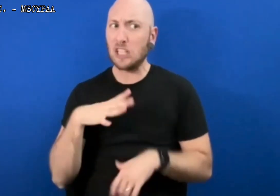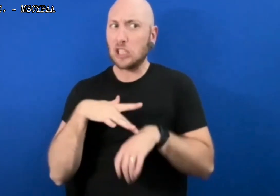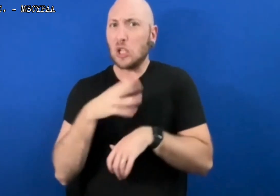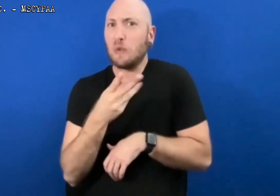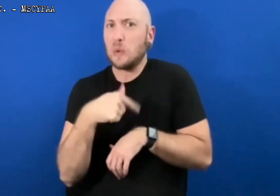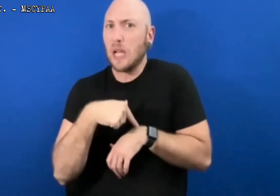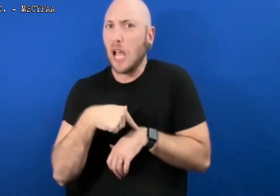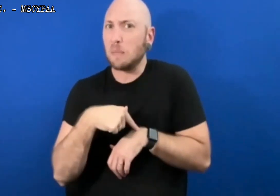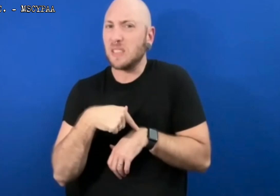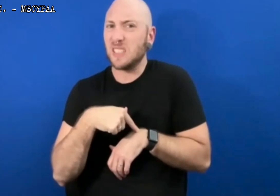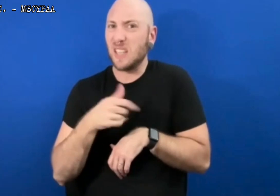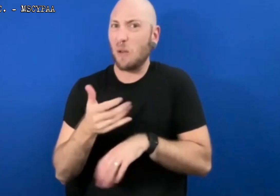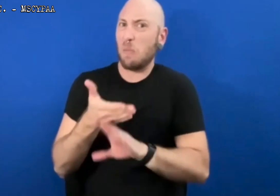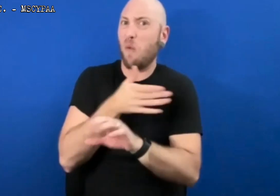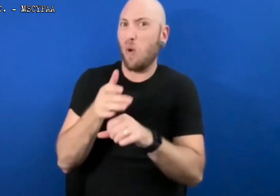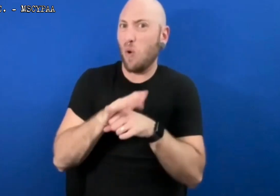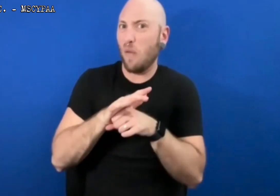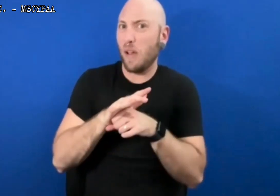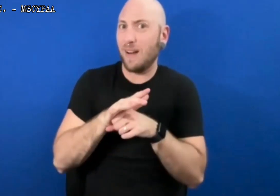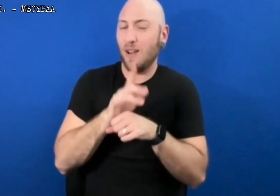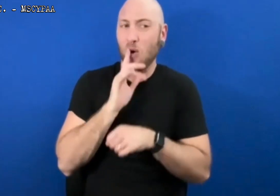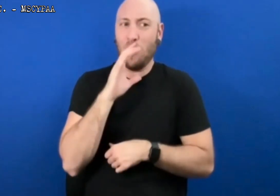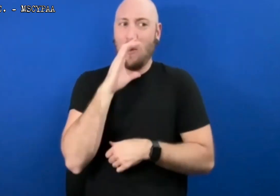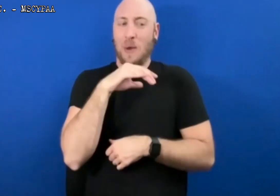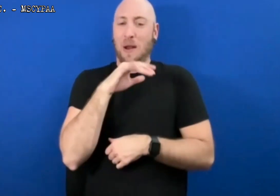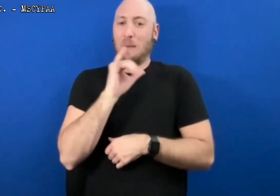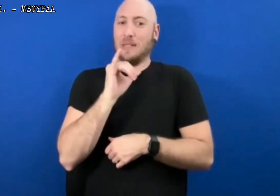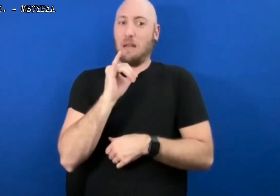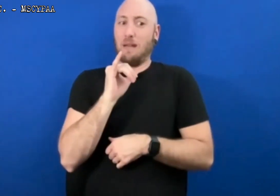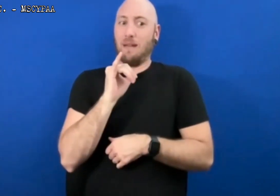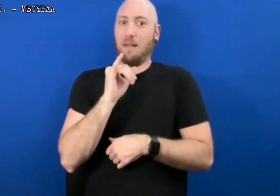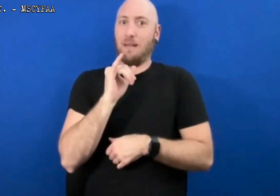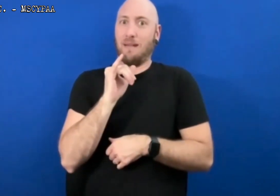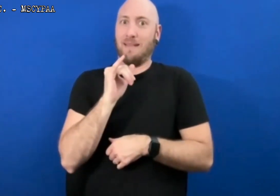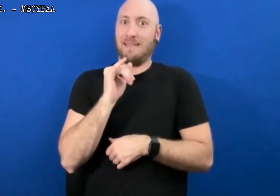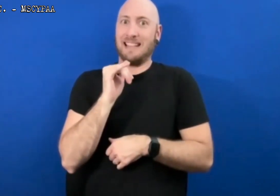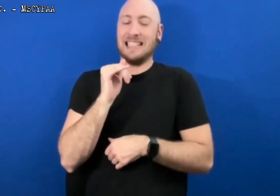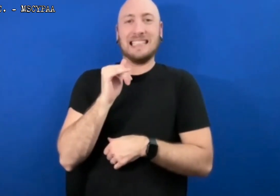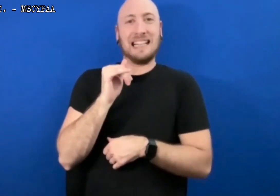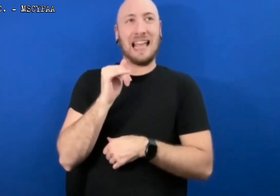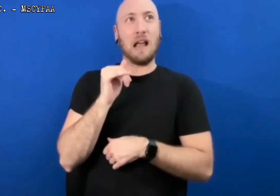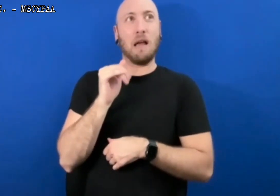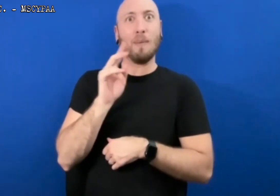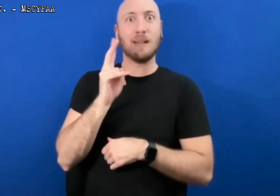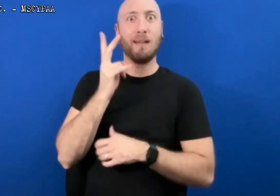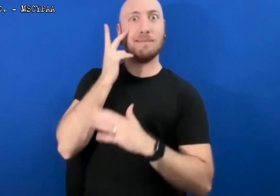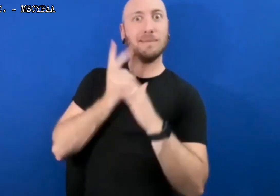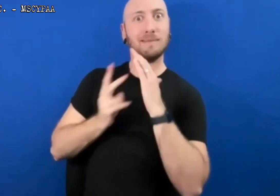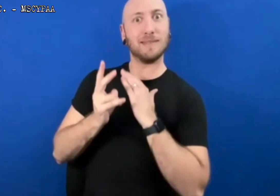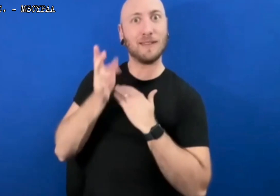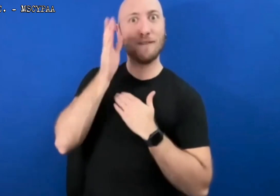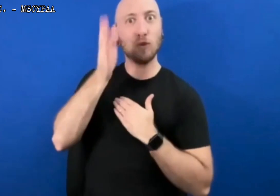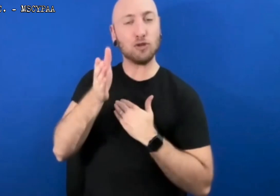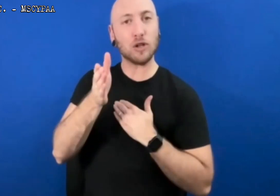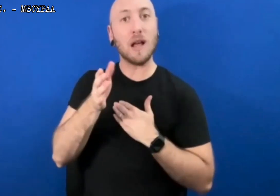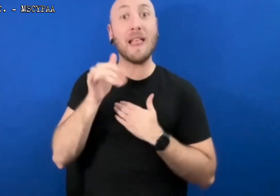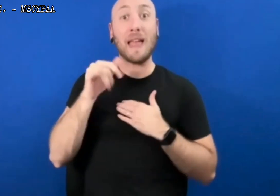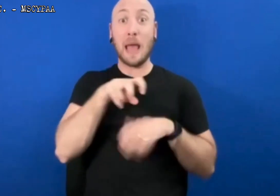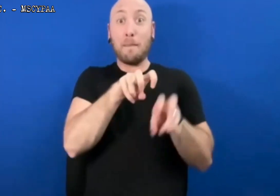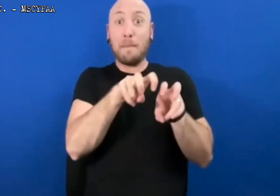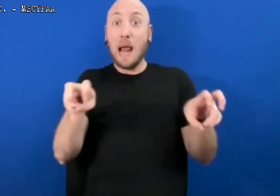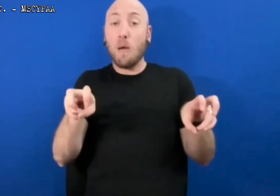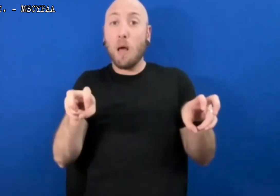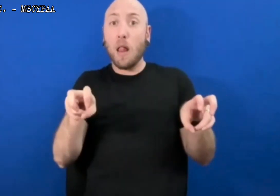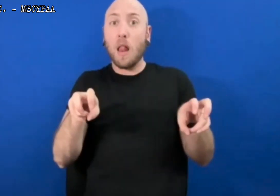but it was just kind of like, I don't know, it was like a weird premonition, right? Like chairing the online meeting panel, not really being